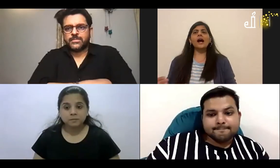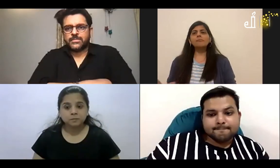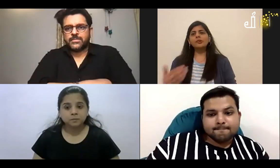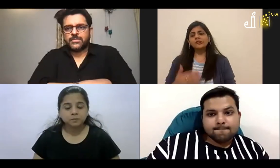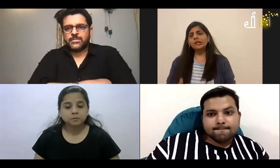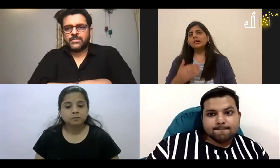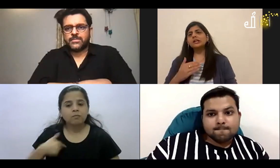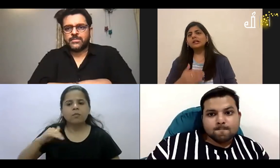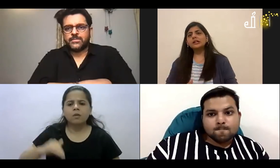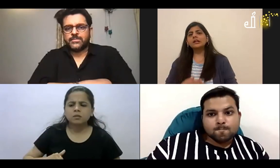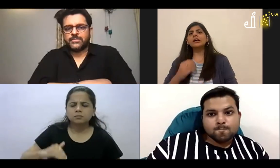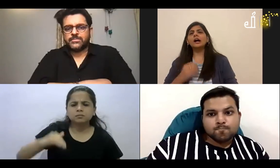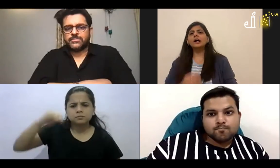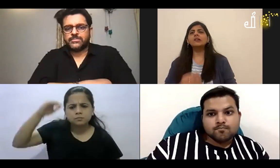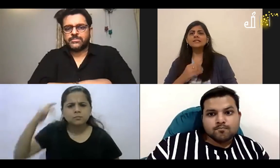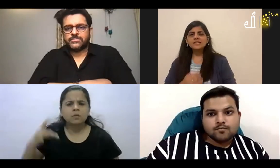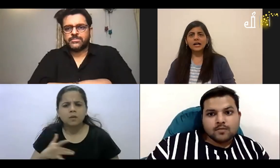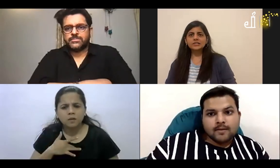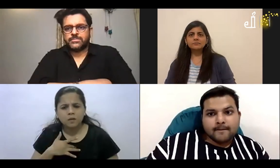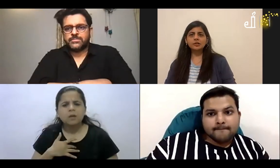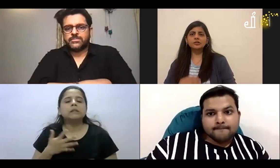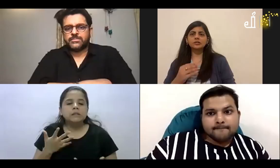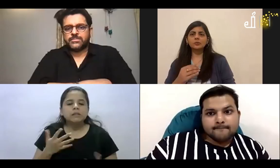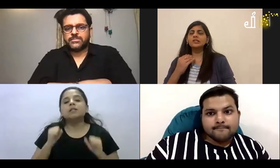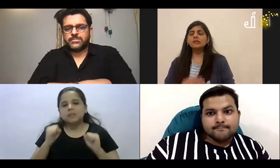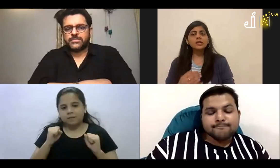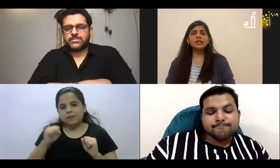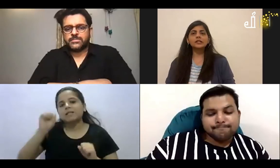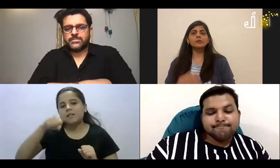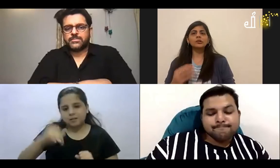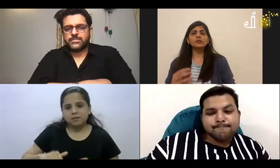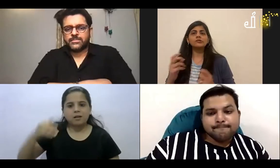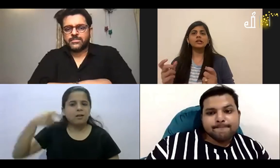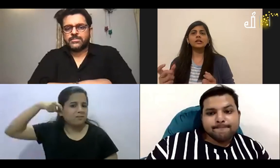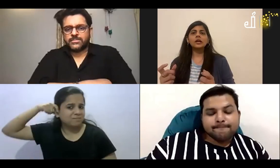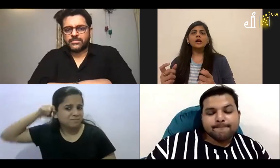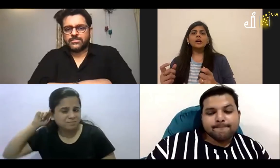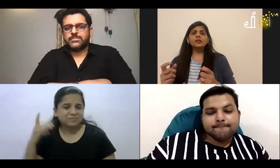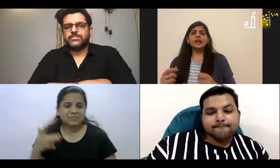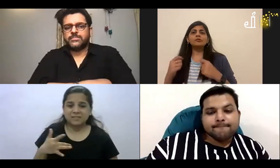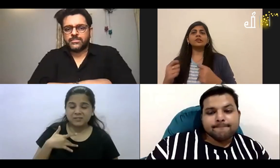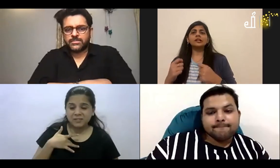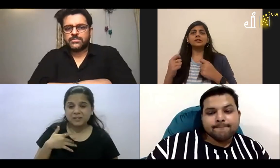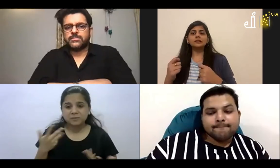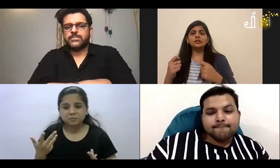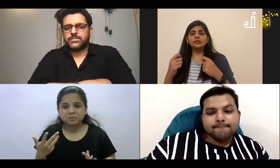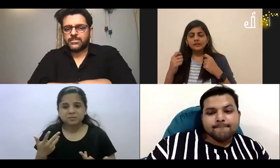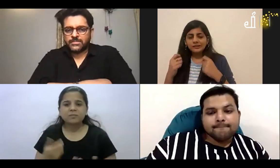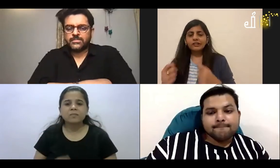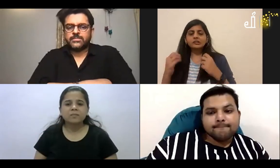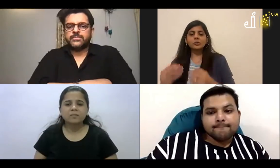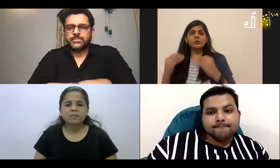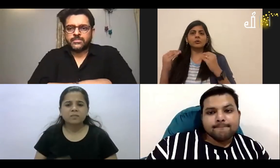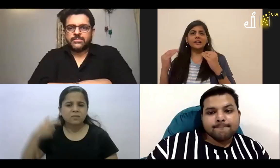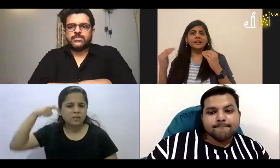Growing up was really a really Herculean task because with hearing aid, it wasn't really that I'm